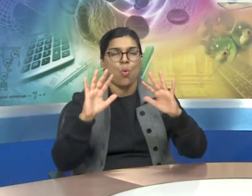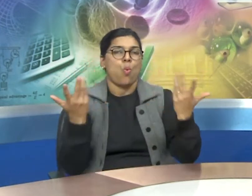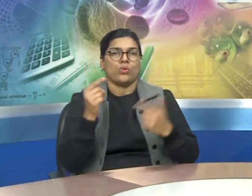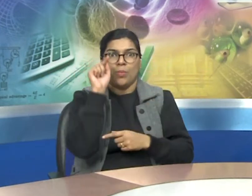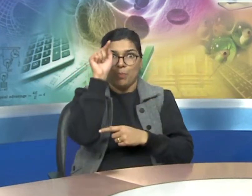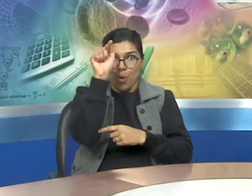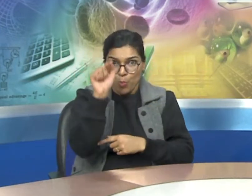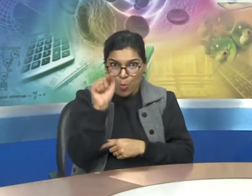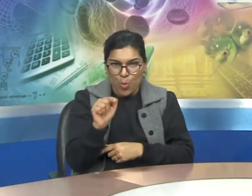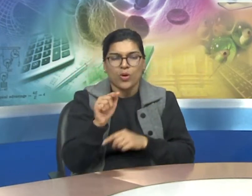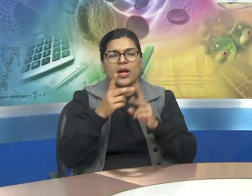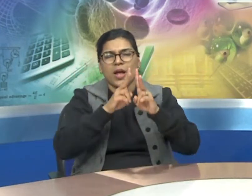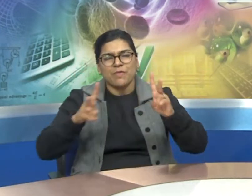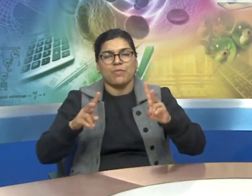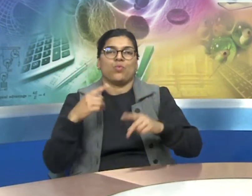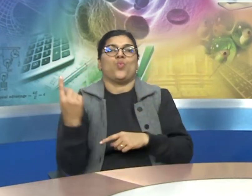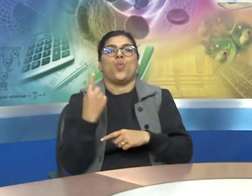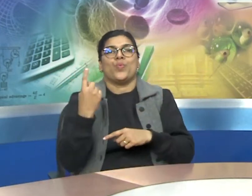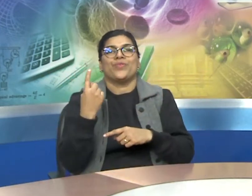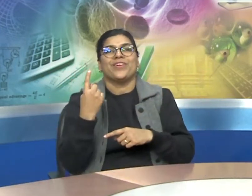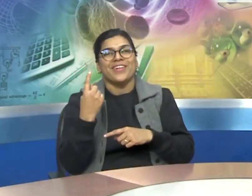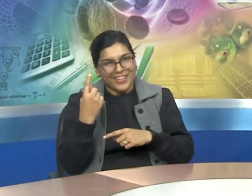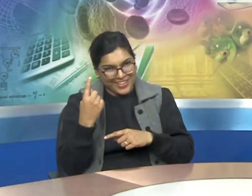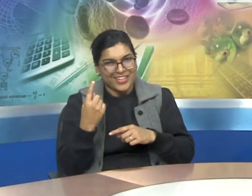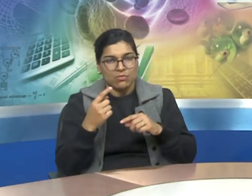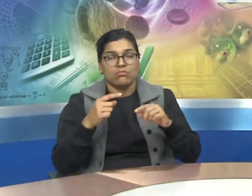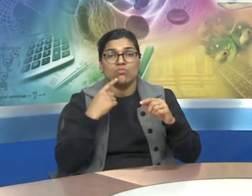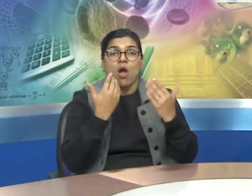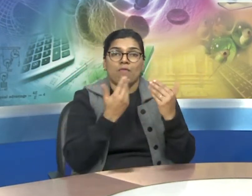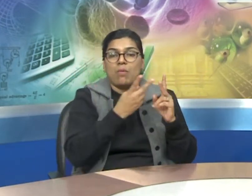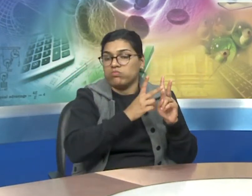There are basically 9 slide layouts.